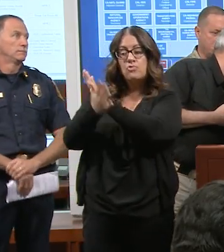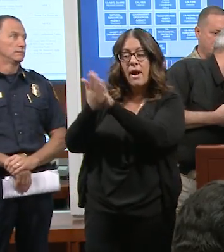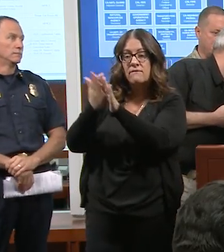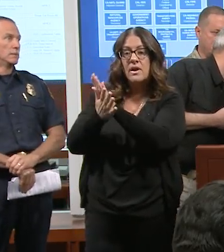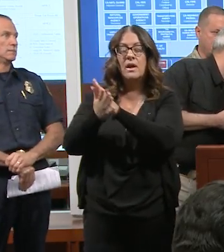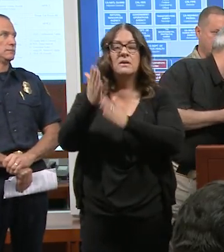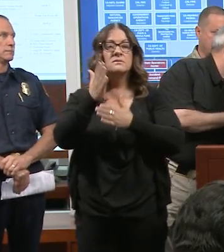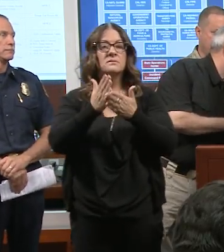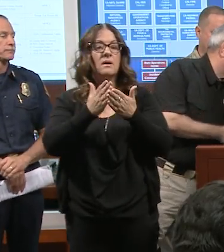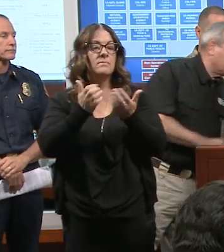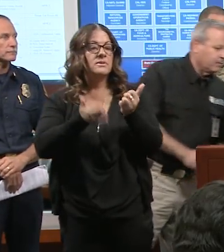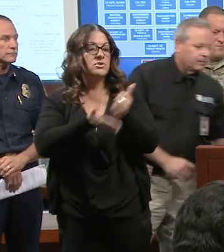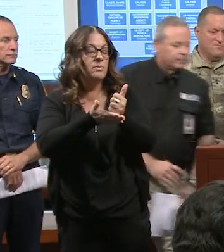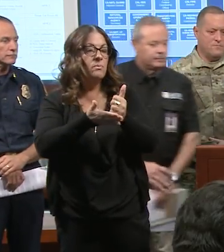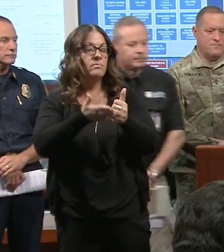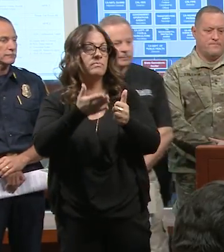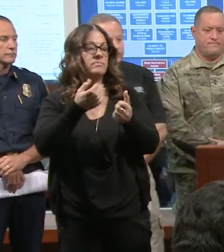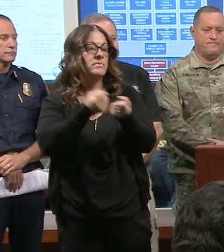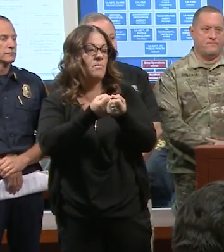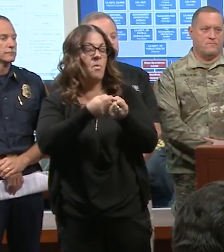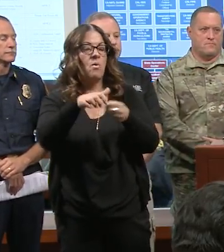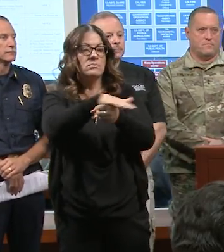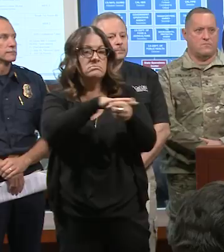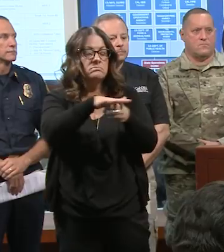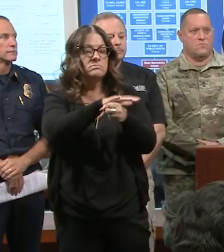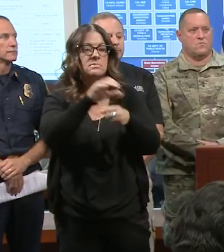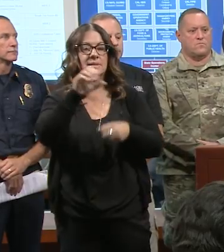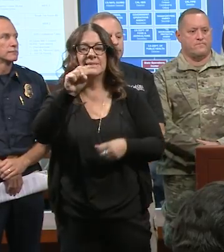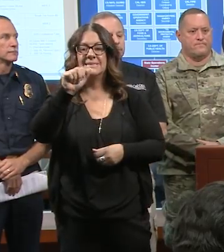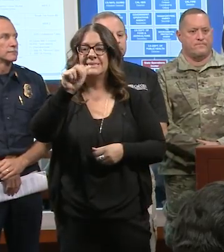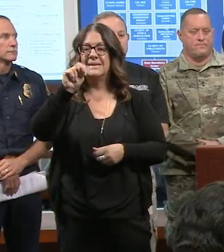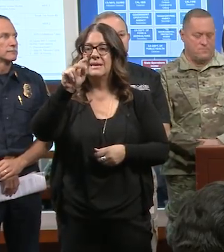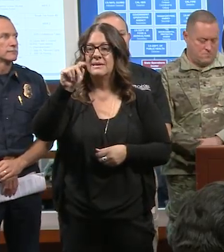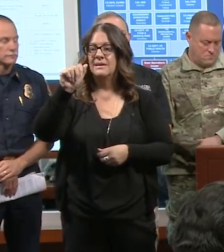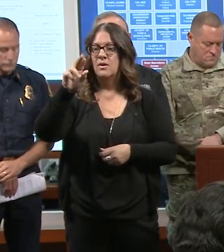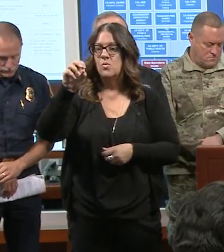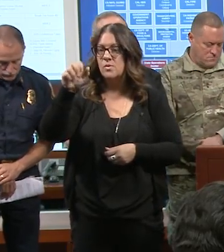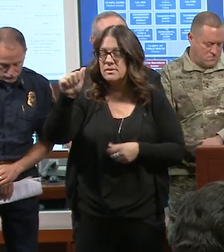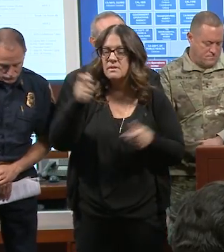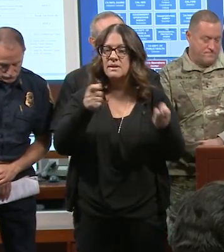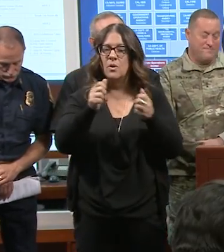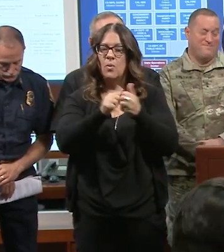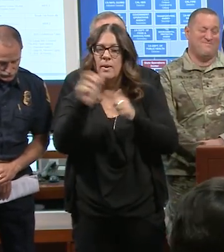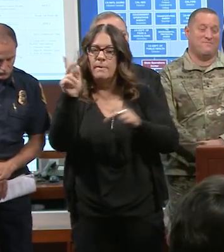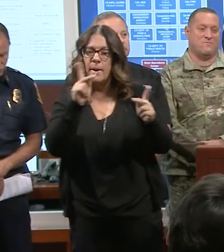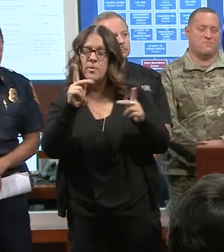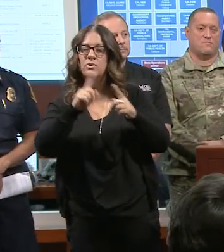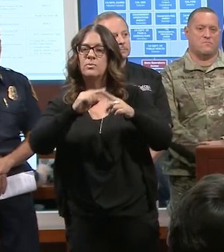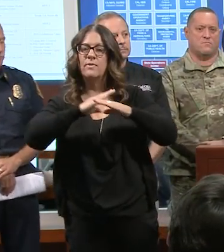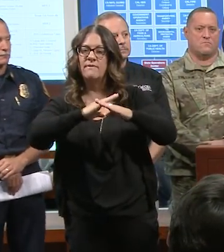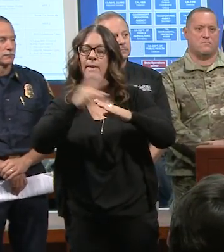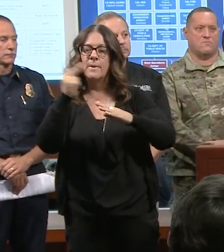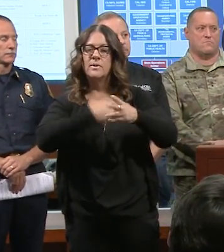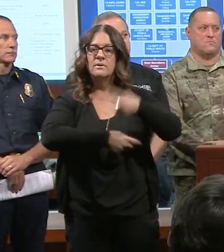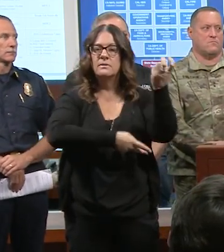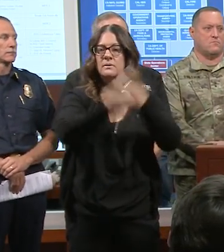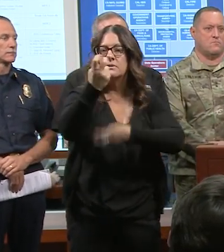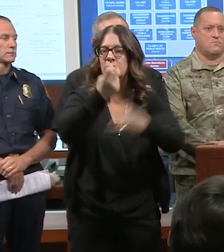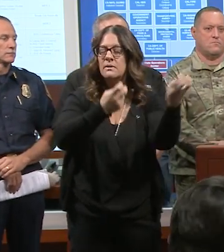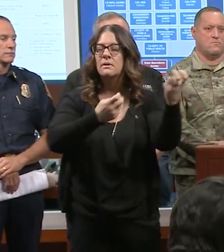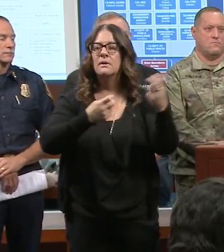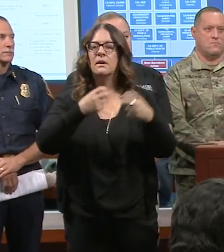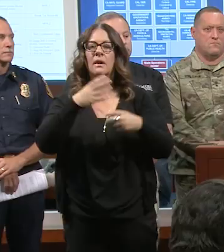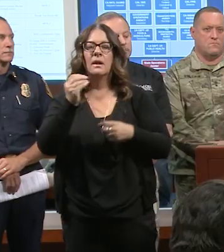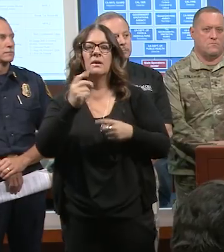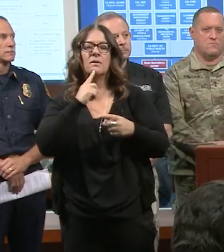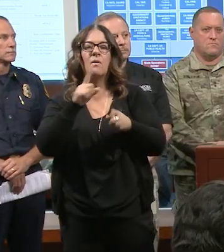law enforcement in the Santa Rosa area, dealing with looters, and also general law enforcement, and